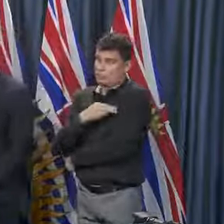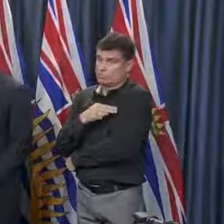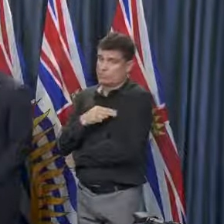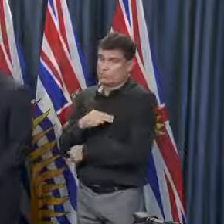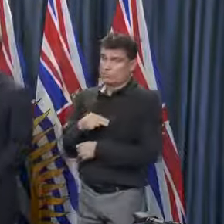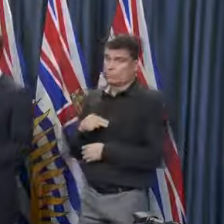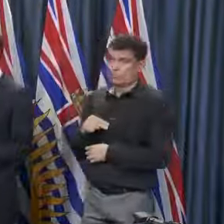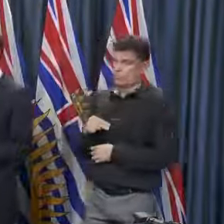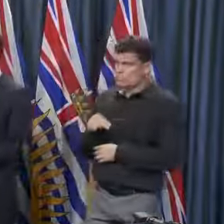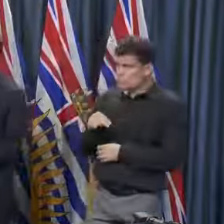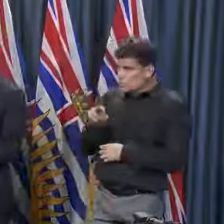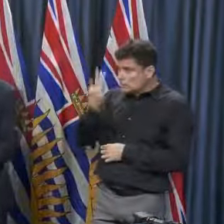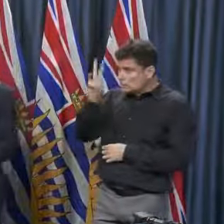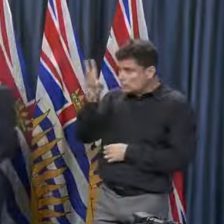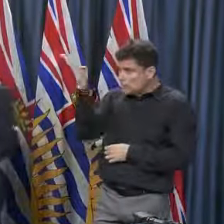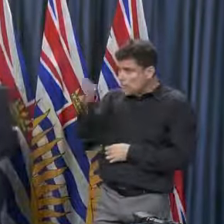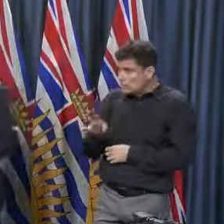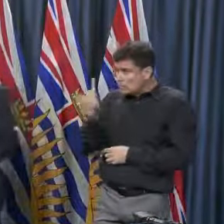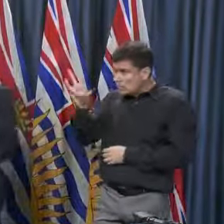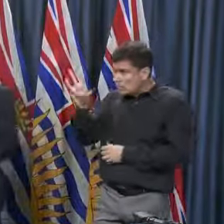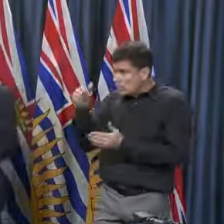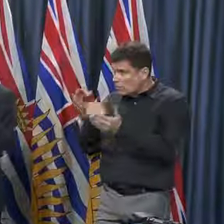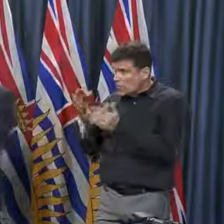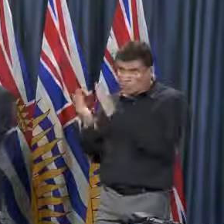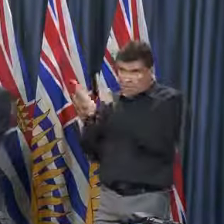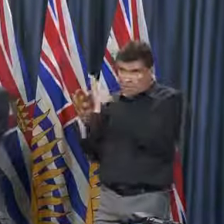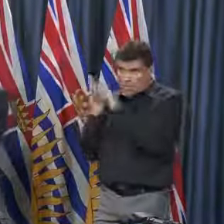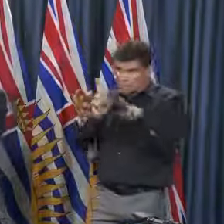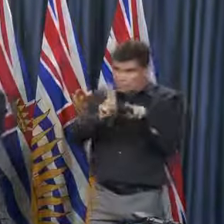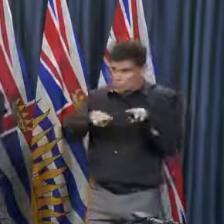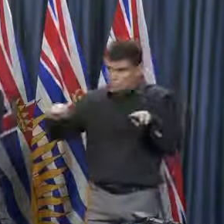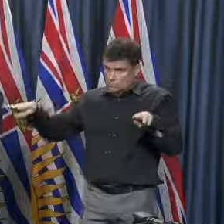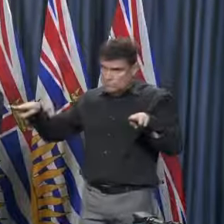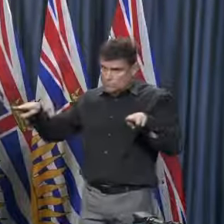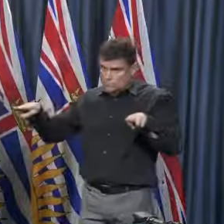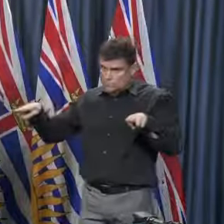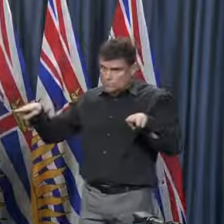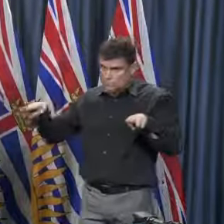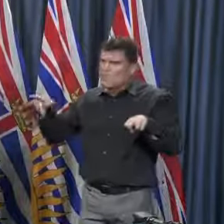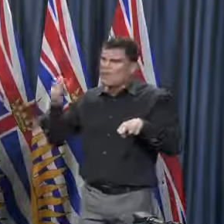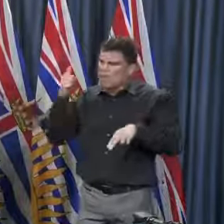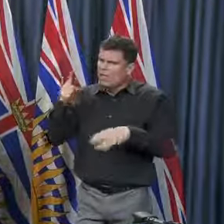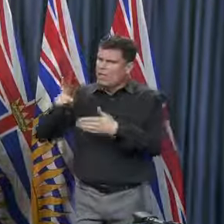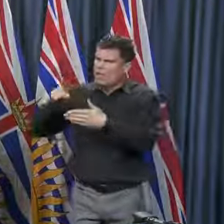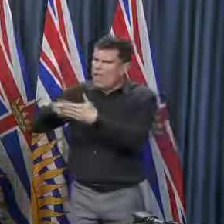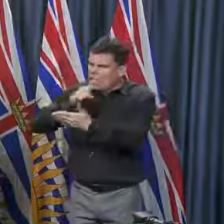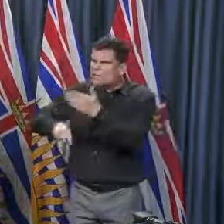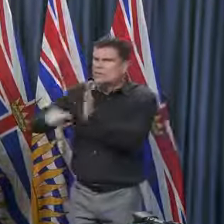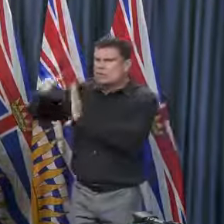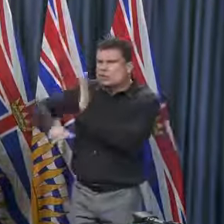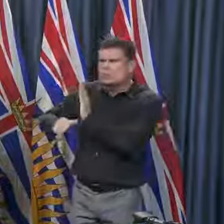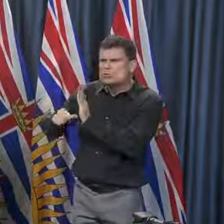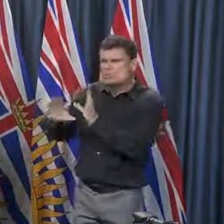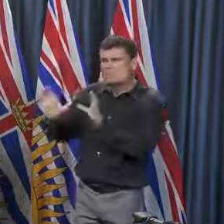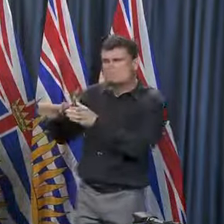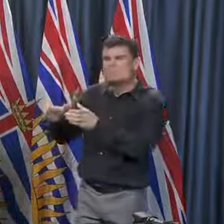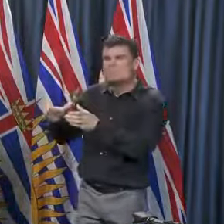of surgeries. So is the expectation and fear that our hospitals are suddenly going to see